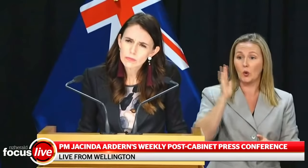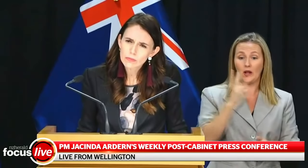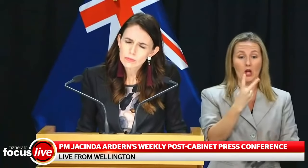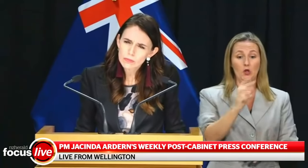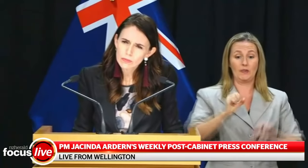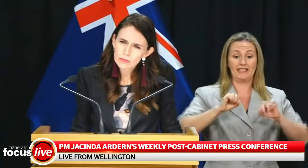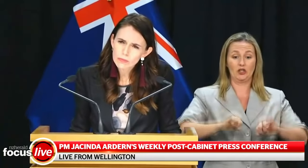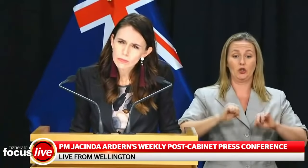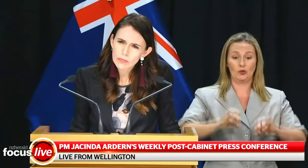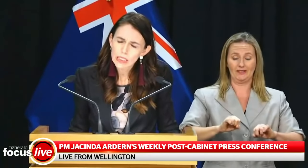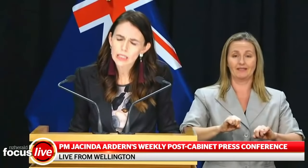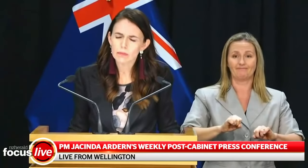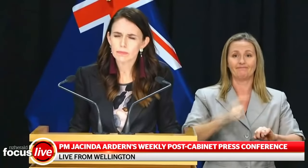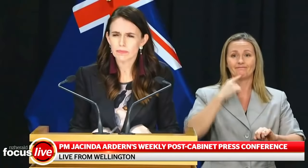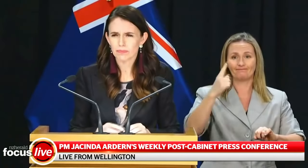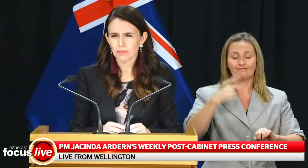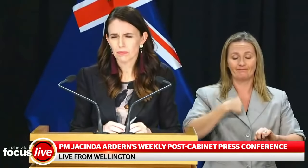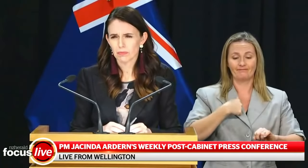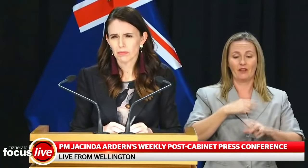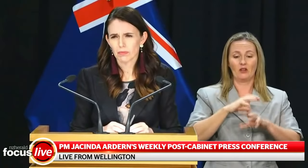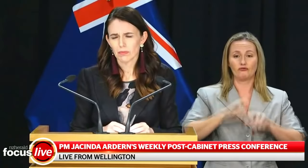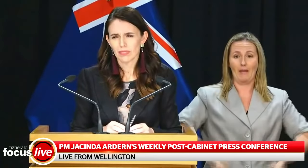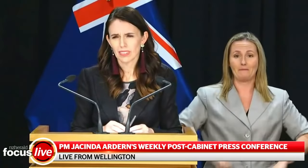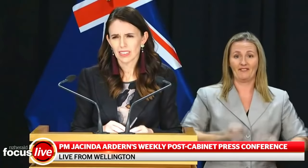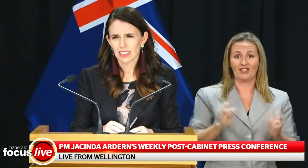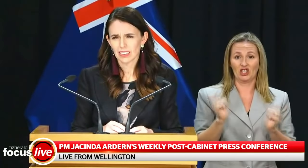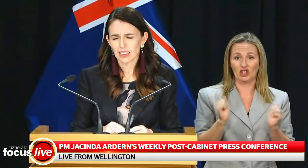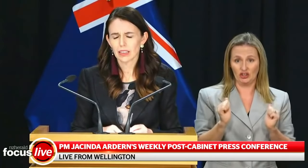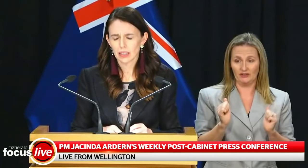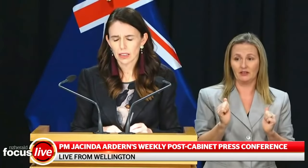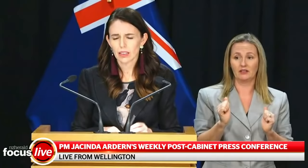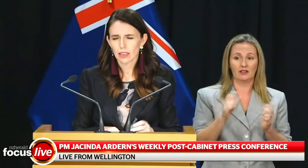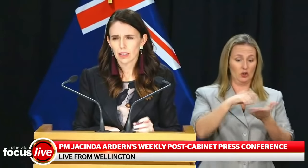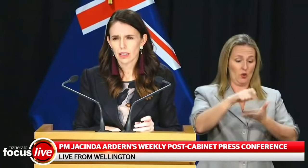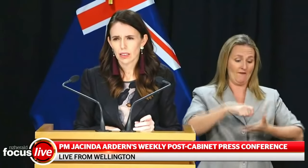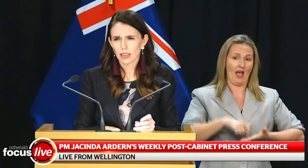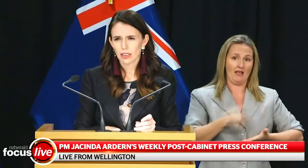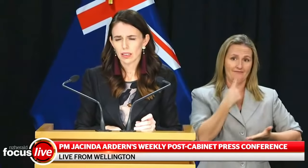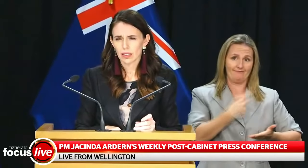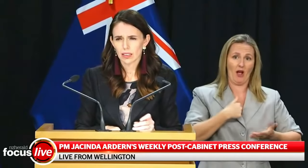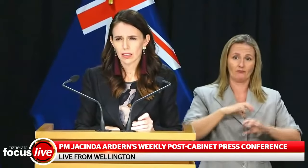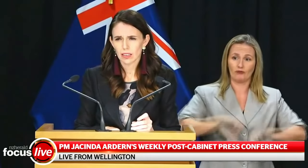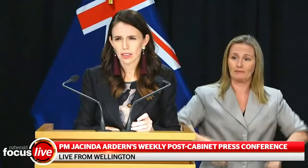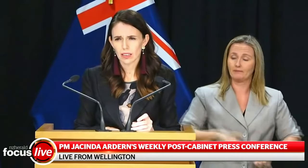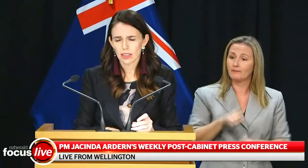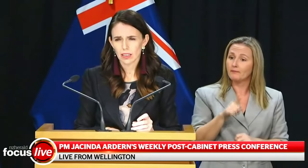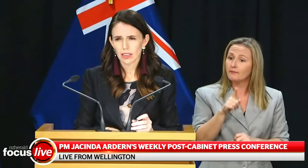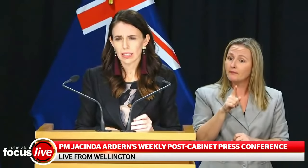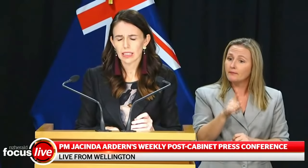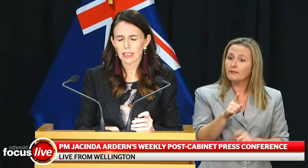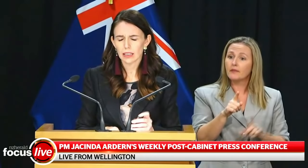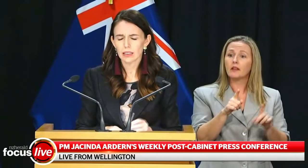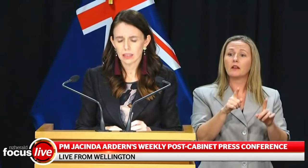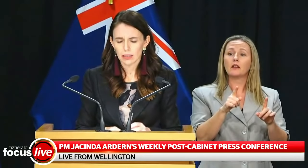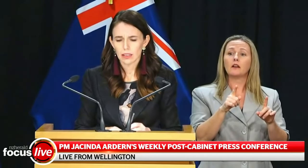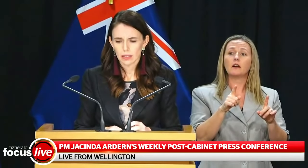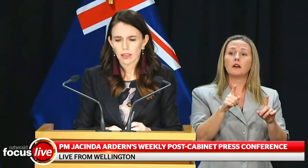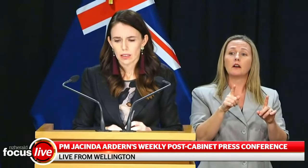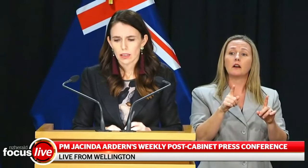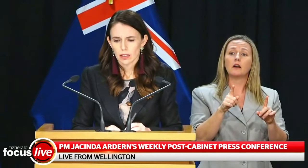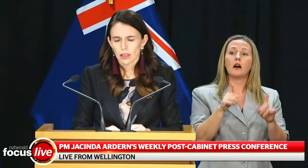being raped in the survey. And the Children's Commission is saying that urgent action must be taken on consent of gender reporting for